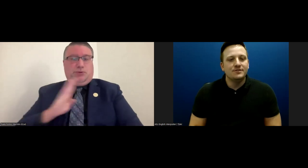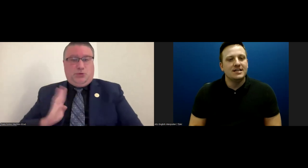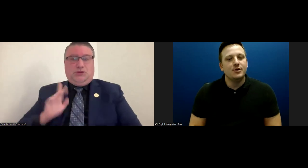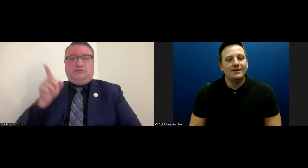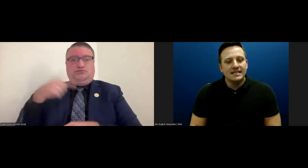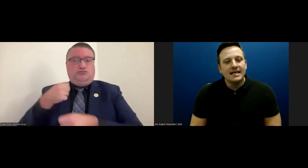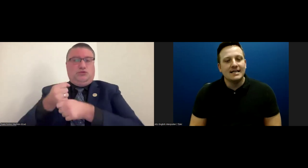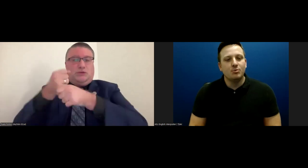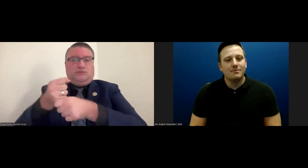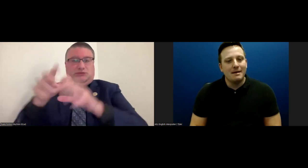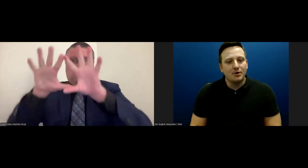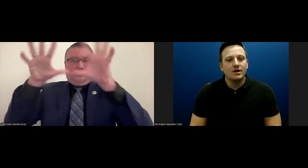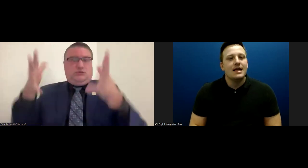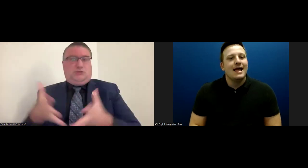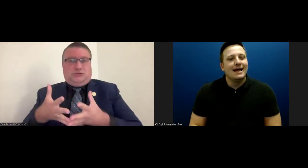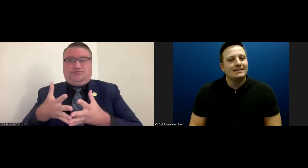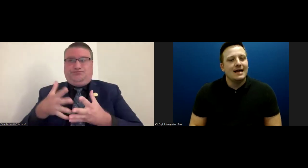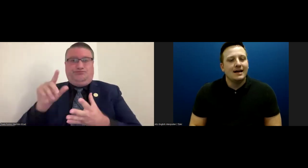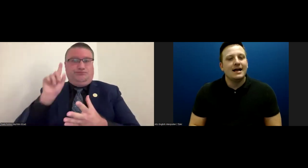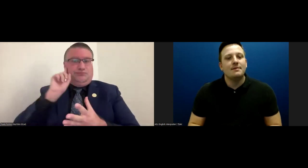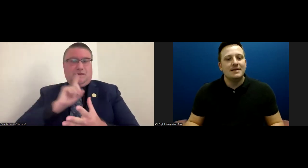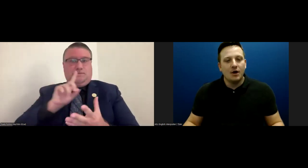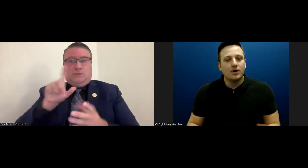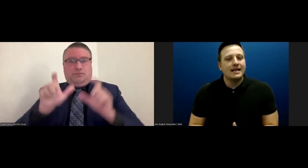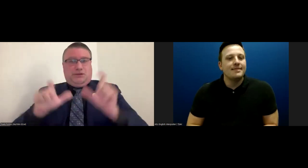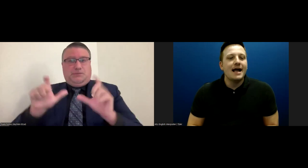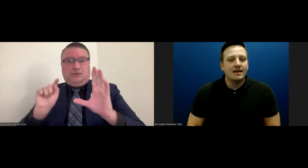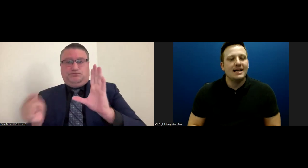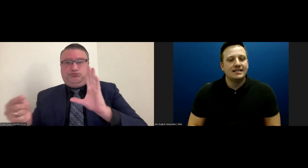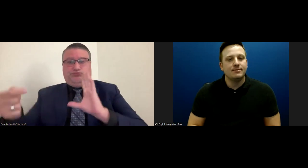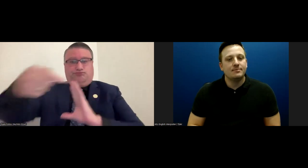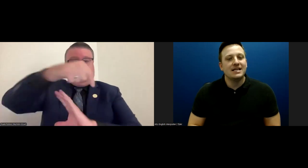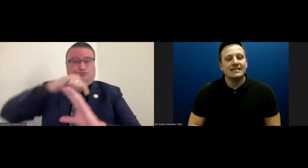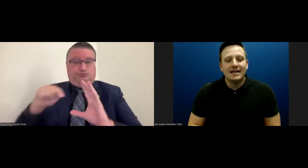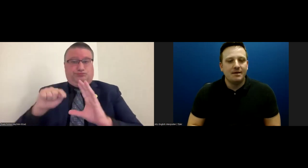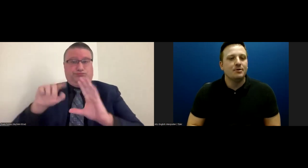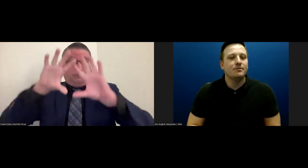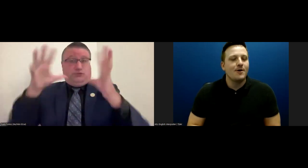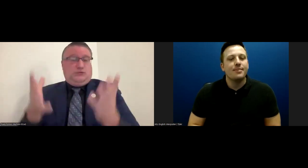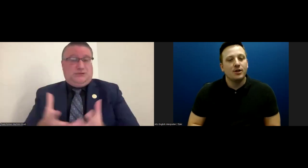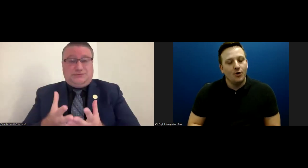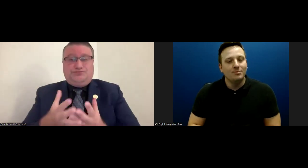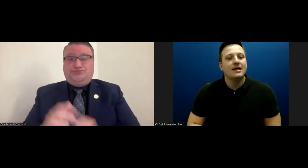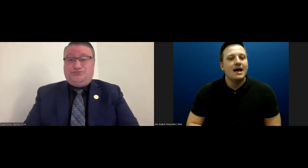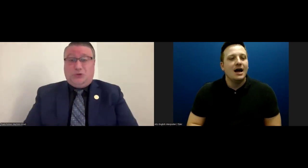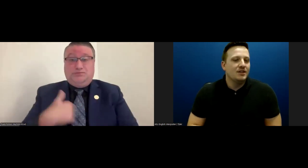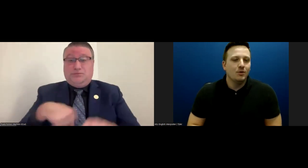to WFD as a board member. And I'm now working in that capacity, representing deaf people from around the globe with the work